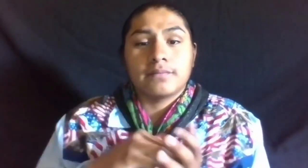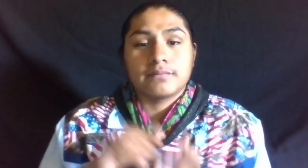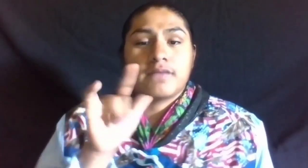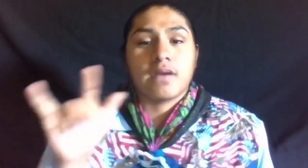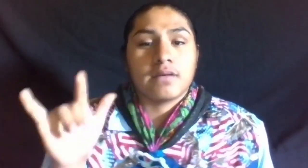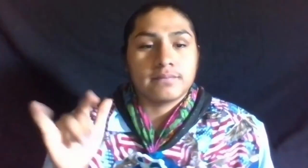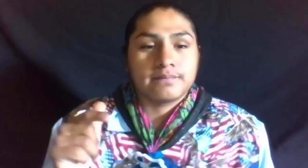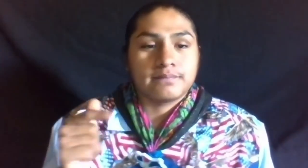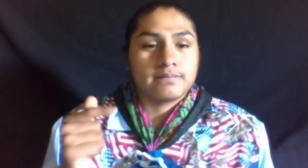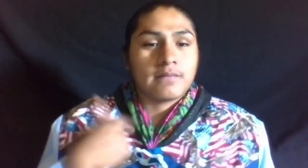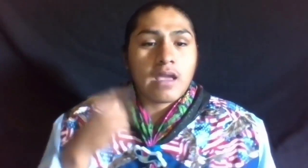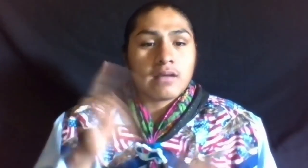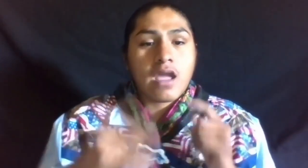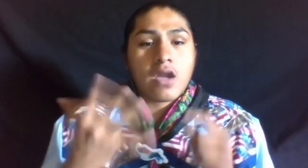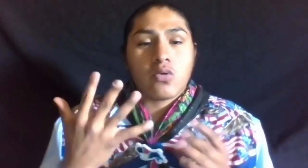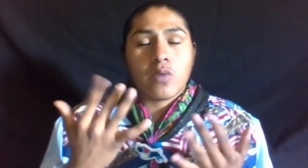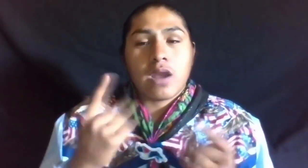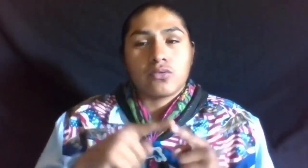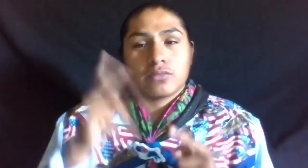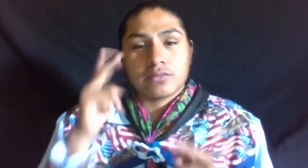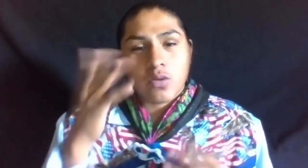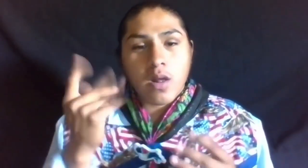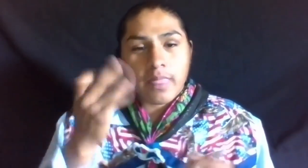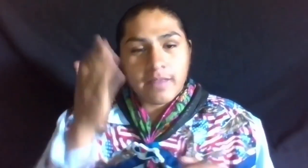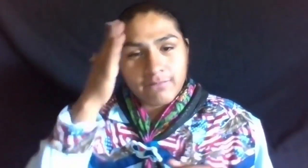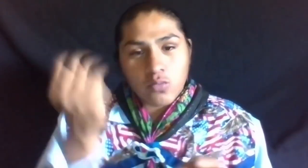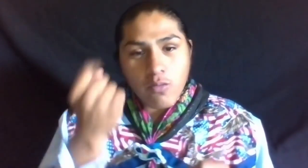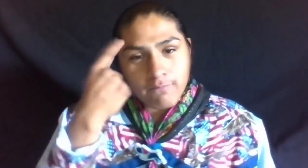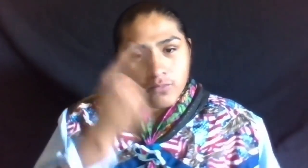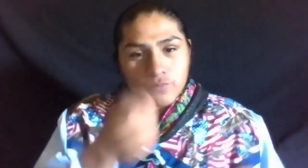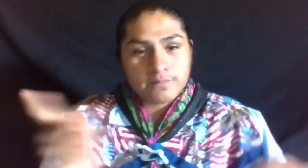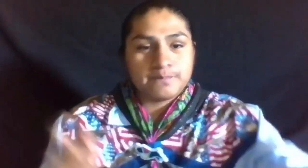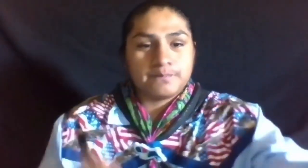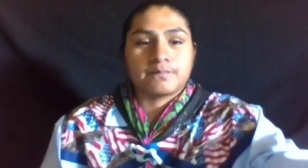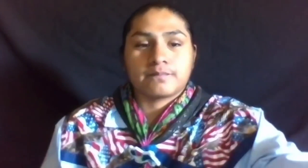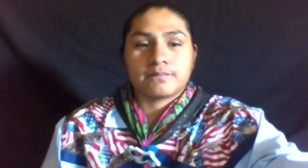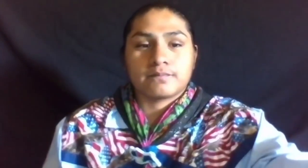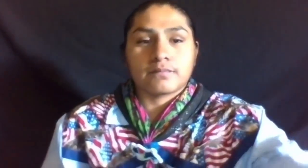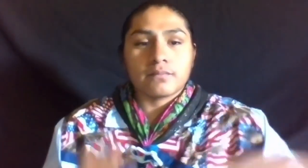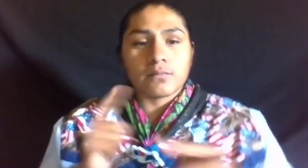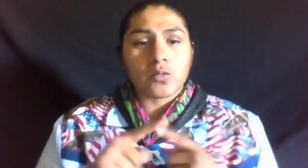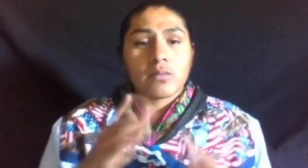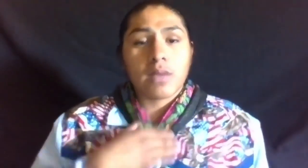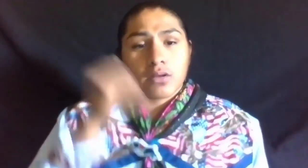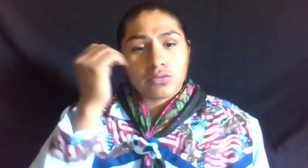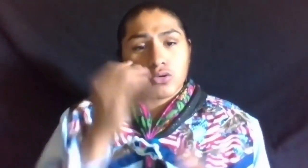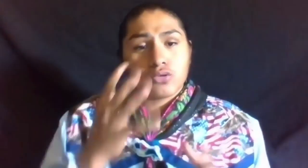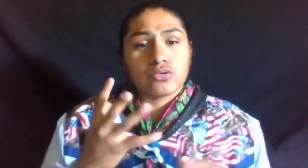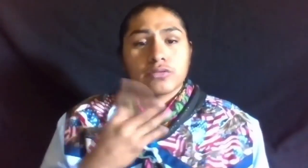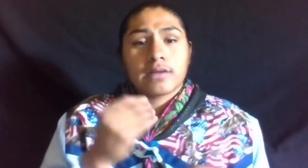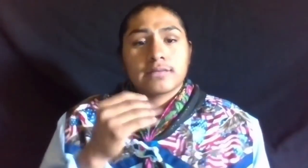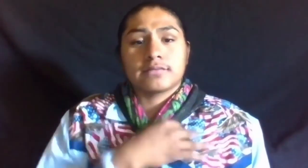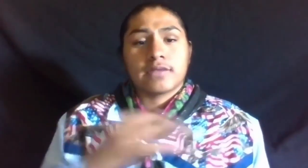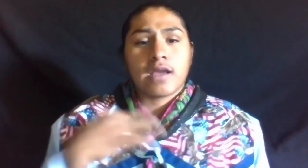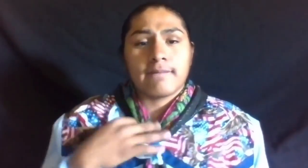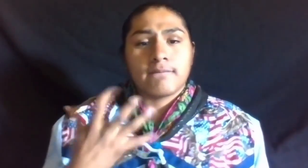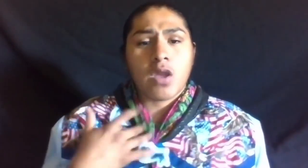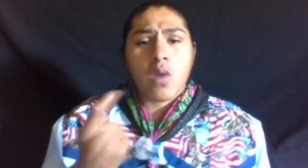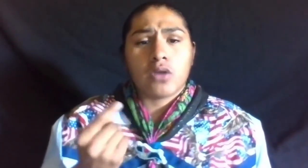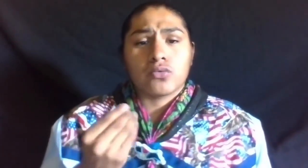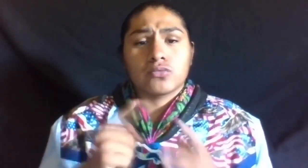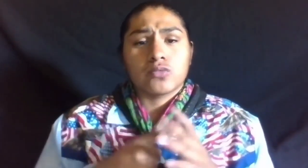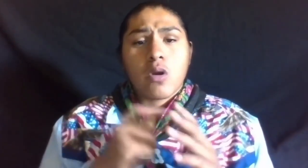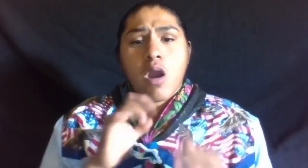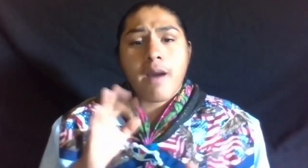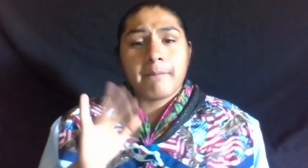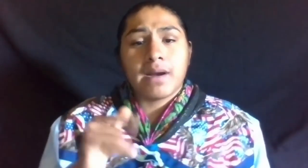will never stop. You can do it. Again, I love you guys, and I can't wait to see what the future holds